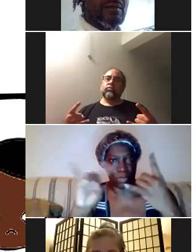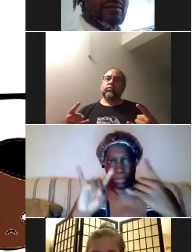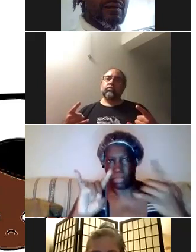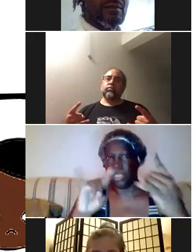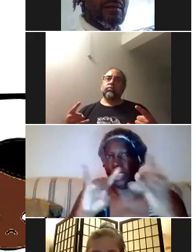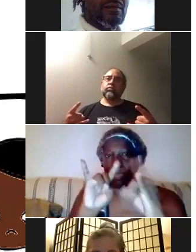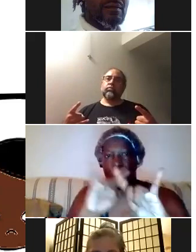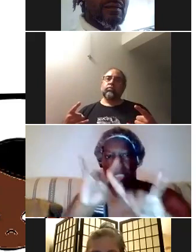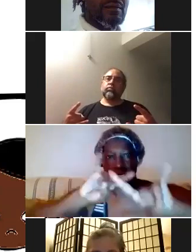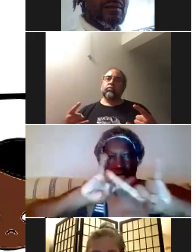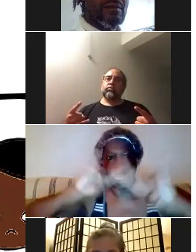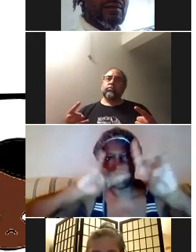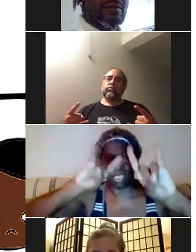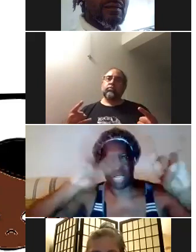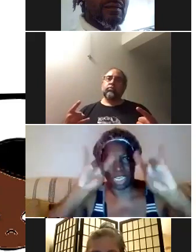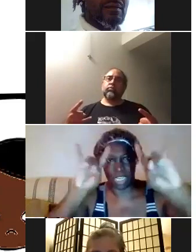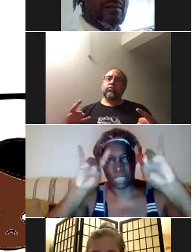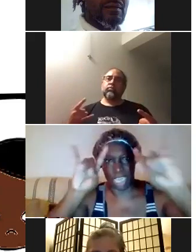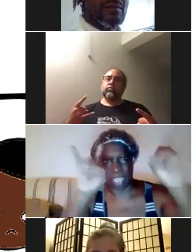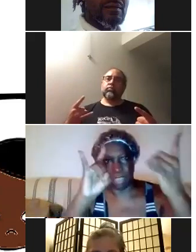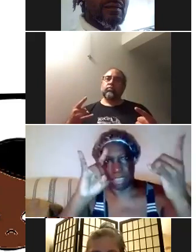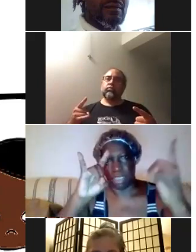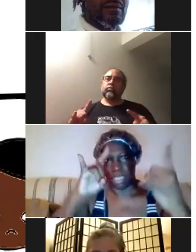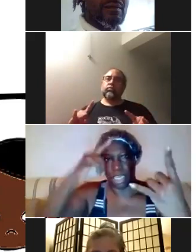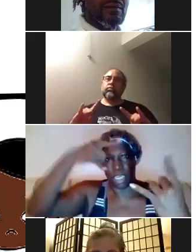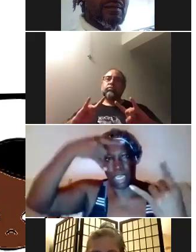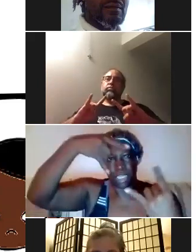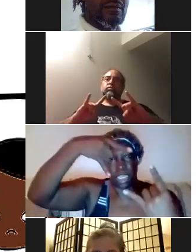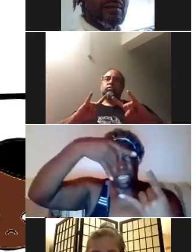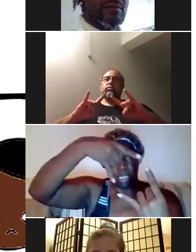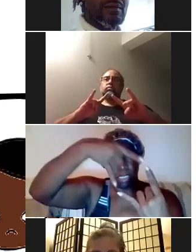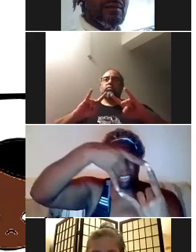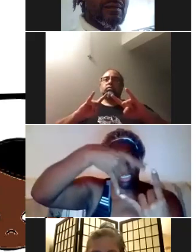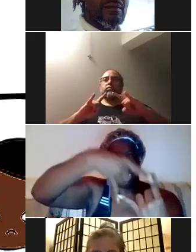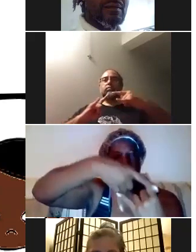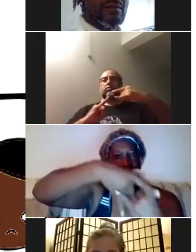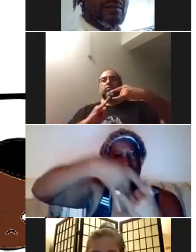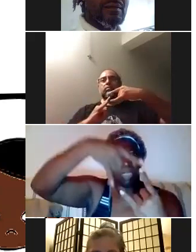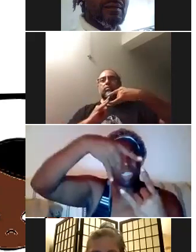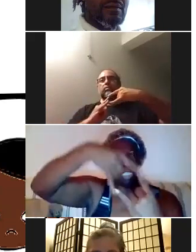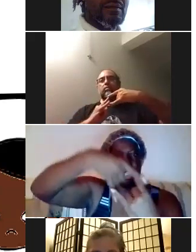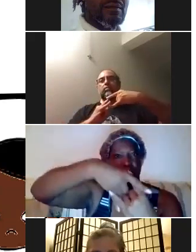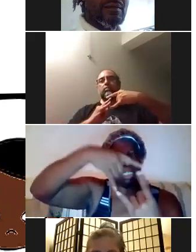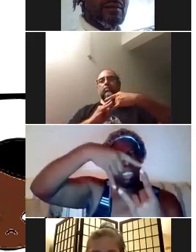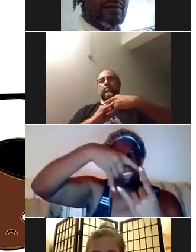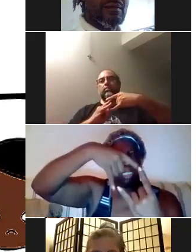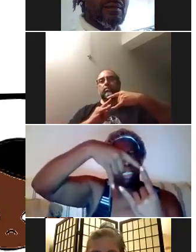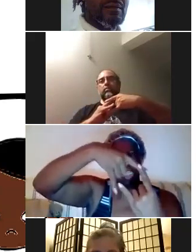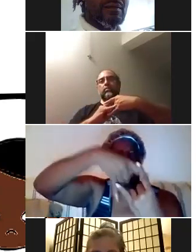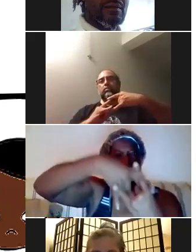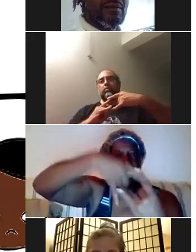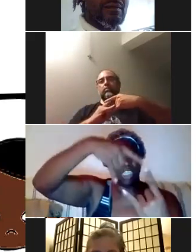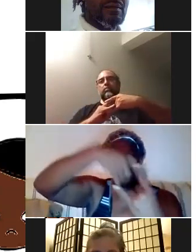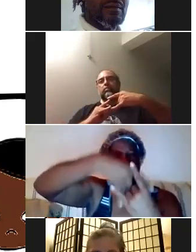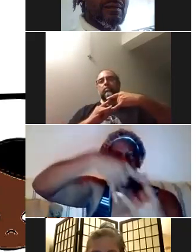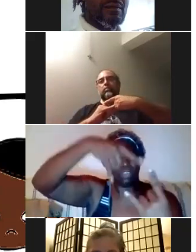and roll. I'm just saying, you know how they do that. And then hippopotamus. It's